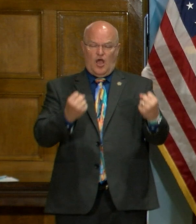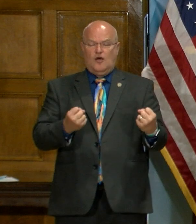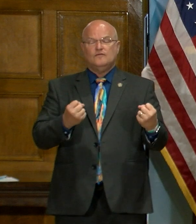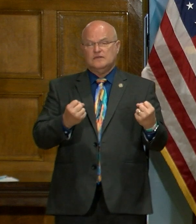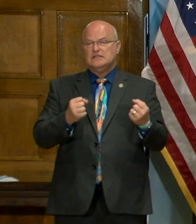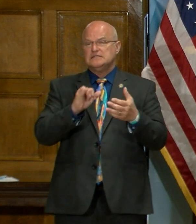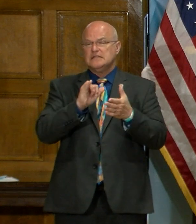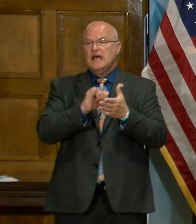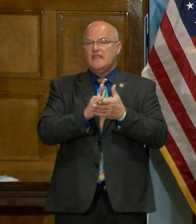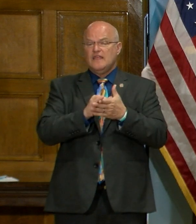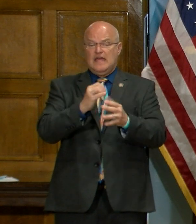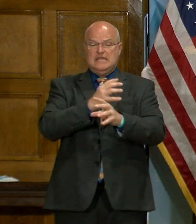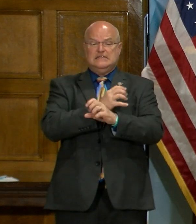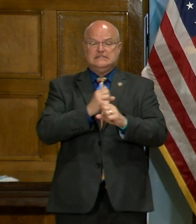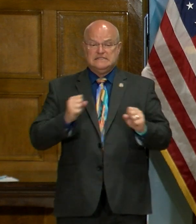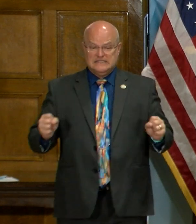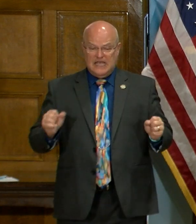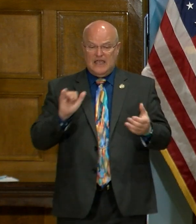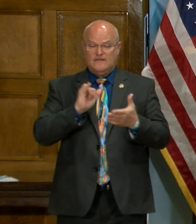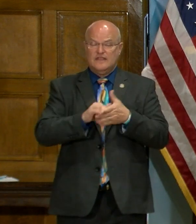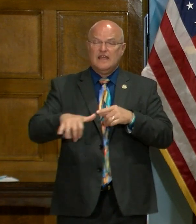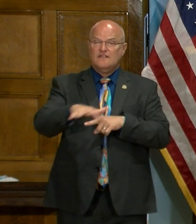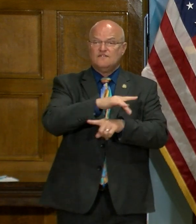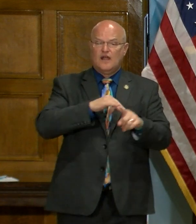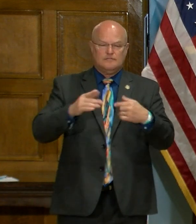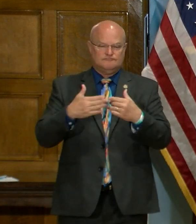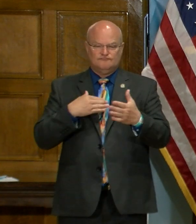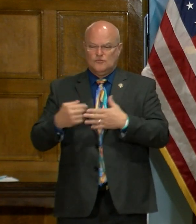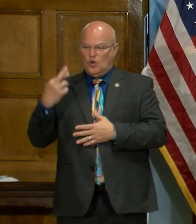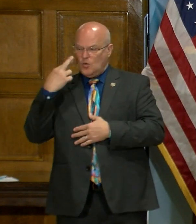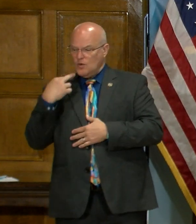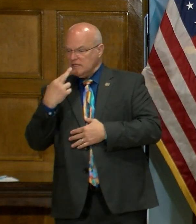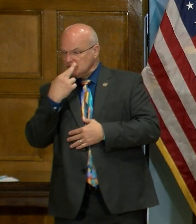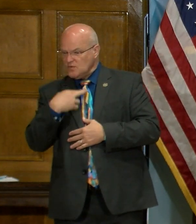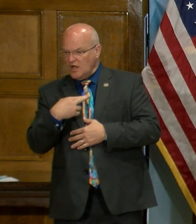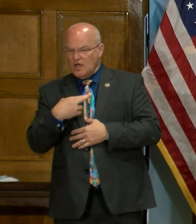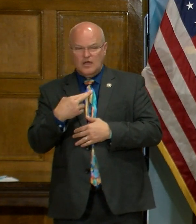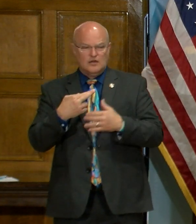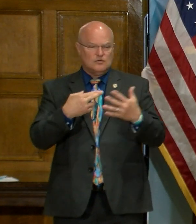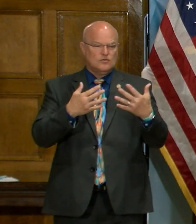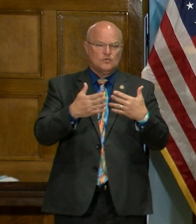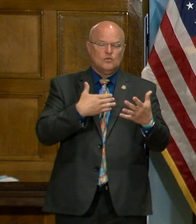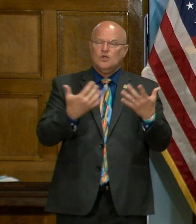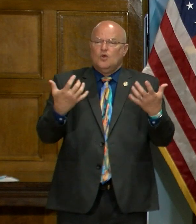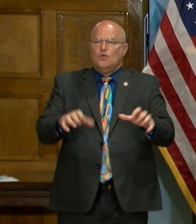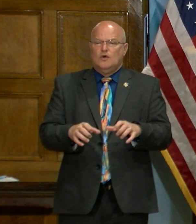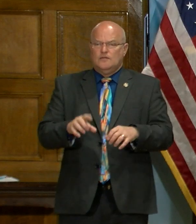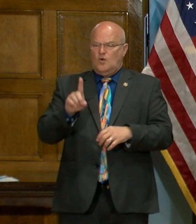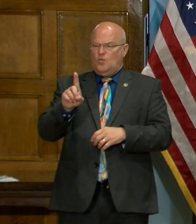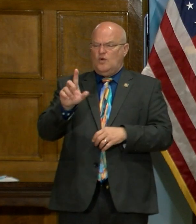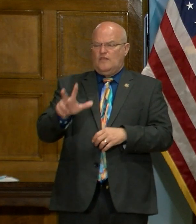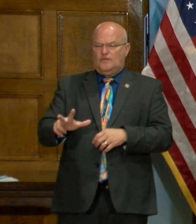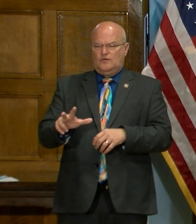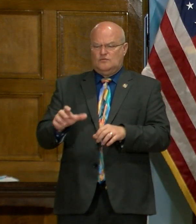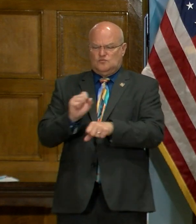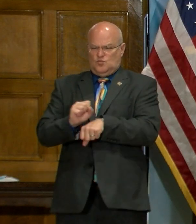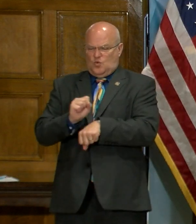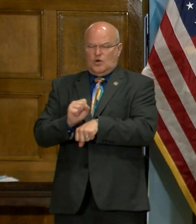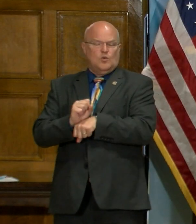confidence that it's safe in that environment, whether it's a restaurant. We don't want them at 1/3